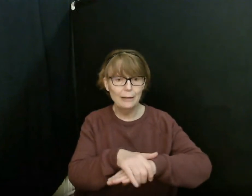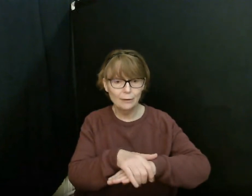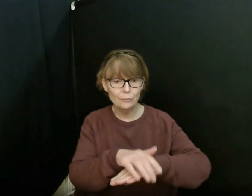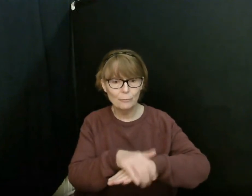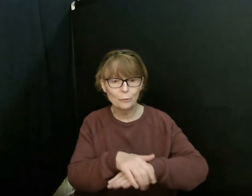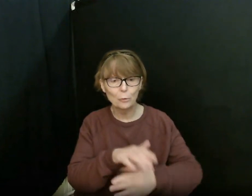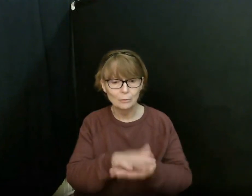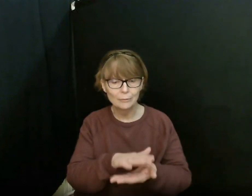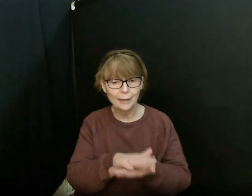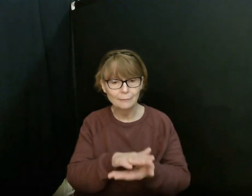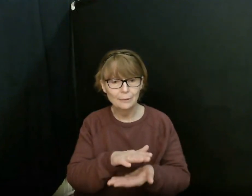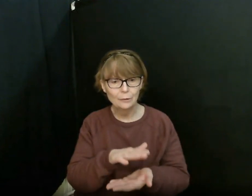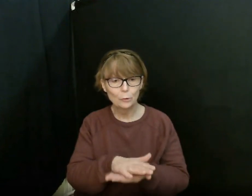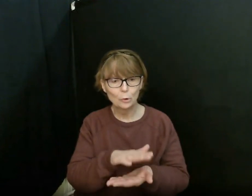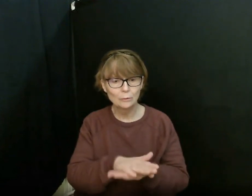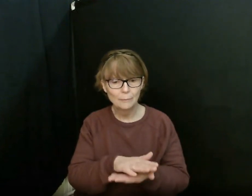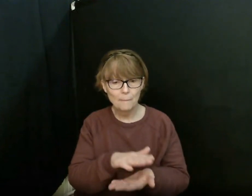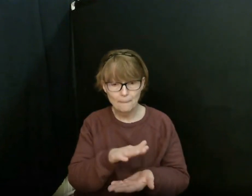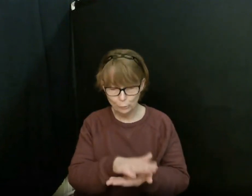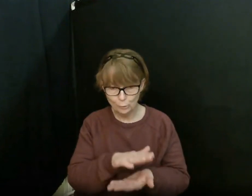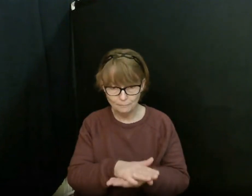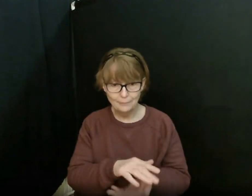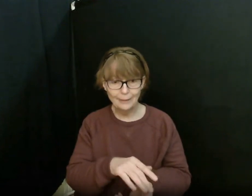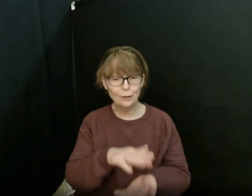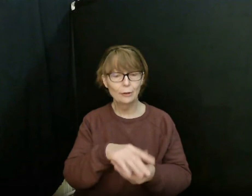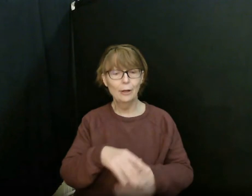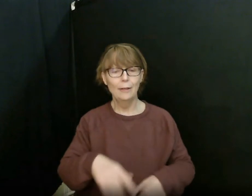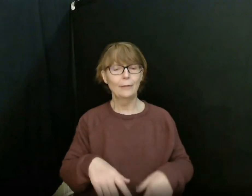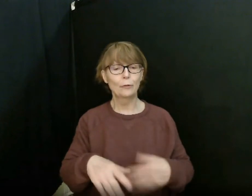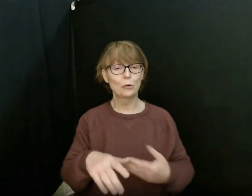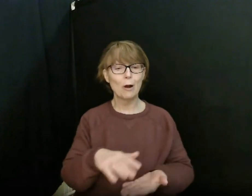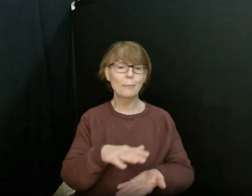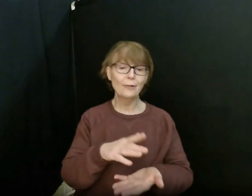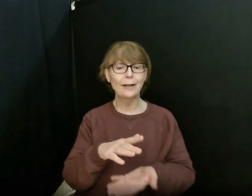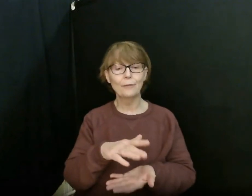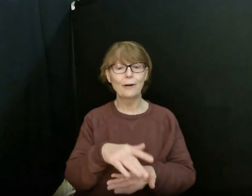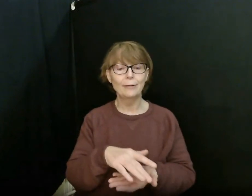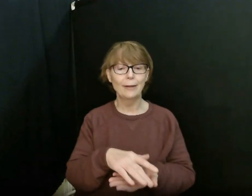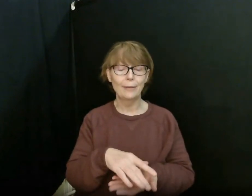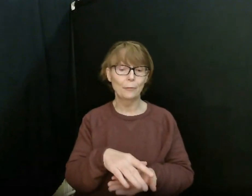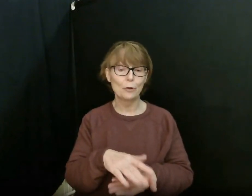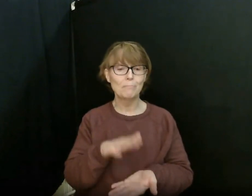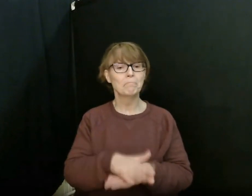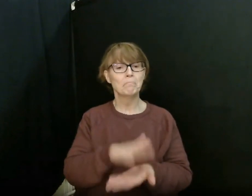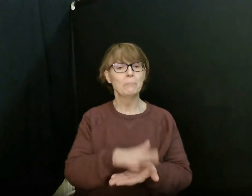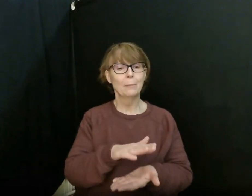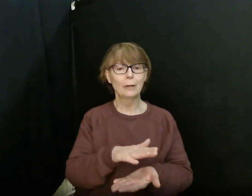English from school. Yeah, school. Like the school mom standing at the front of the room. Come to